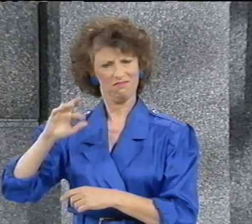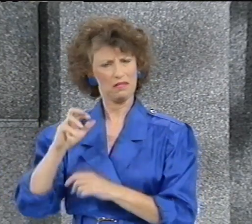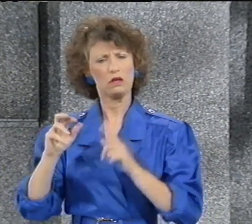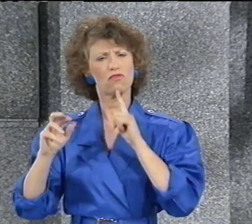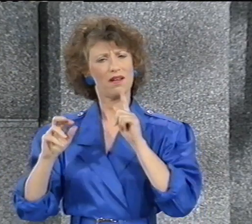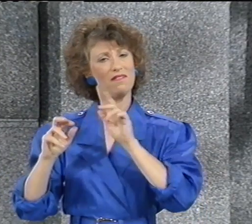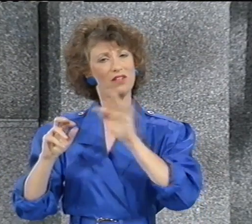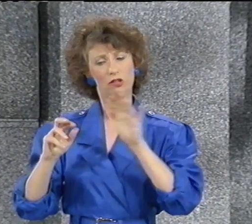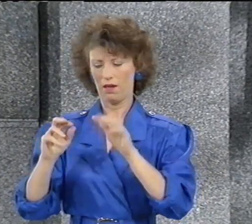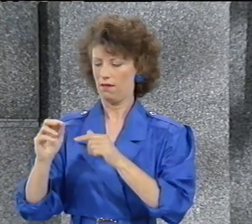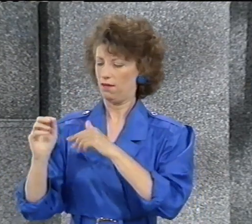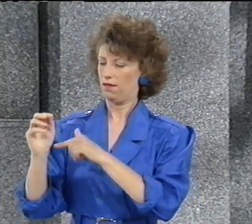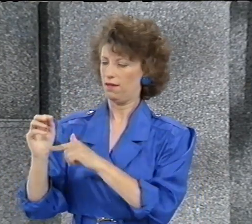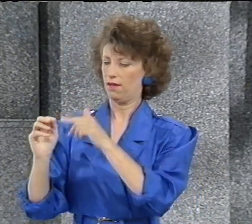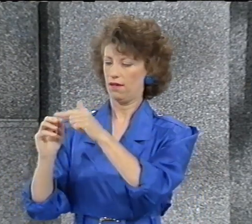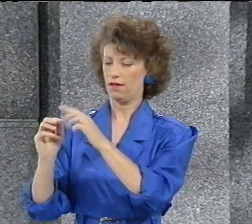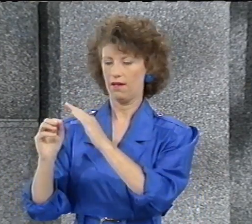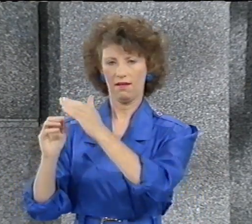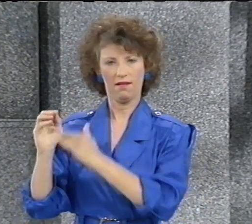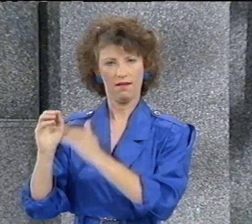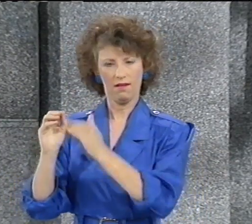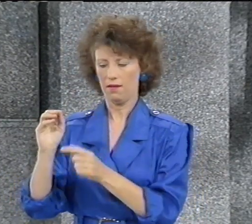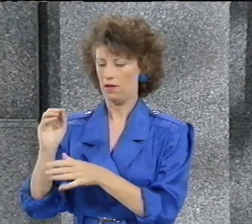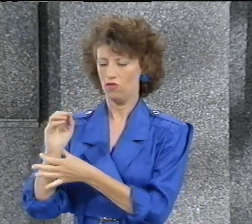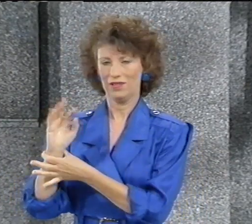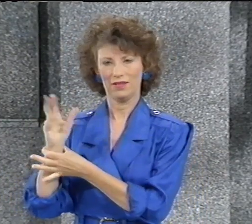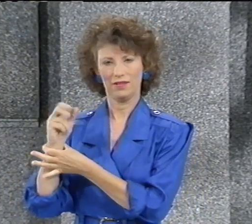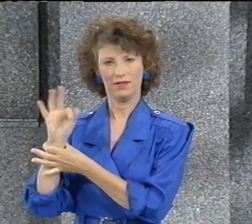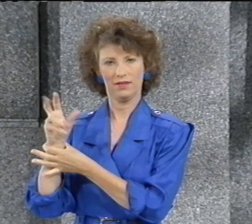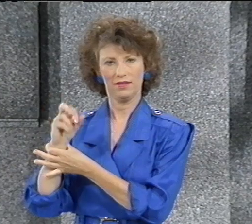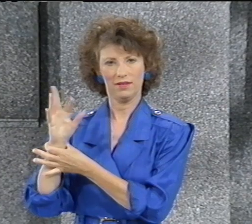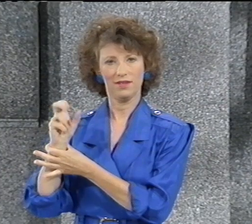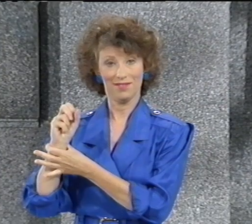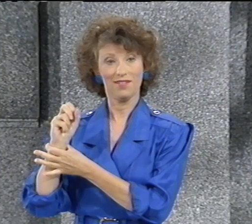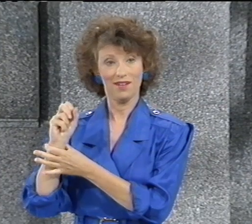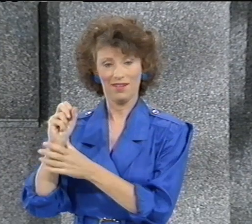Fingerspelling involves the hand only. It doesn't involve the rest of the arm.